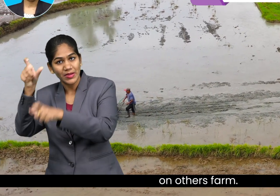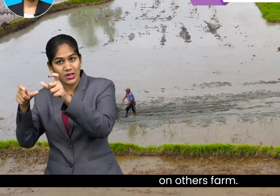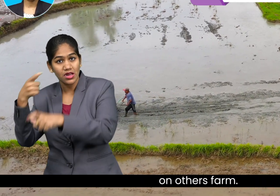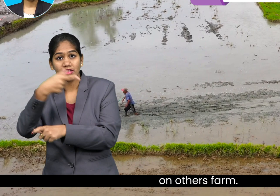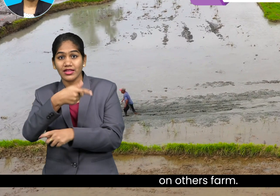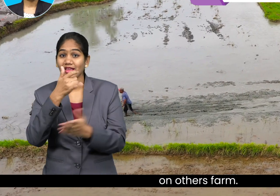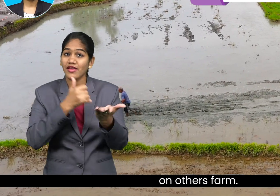farm.